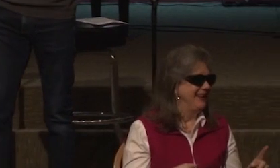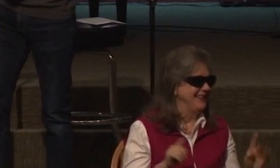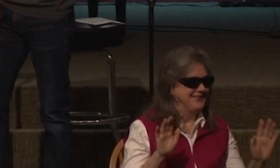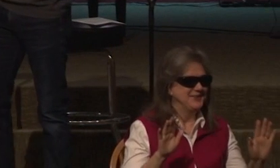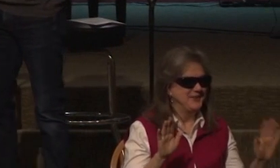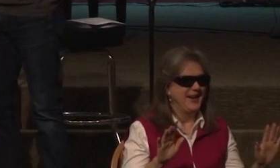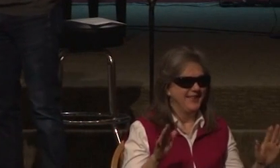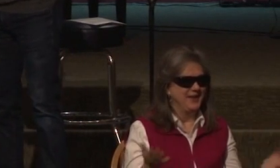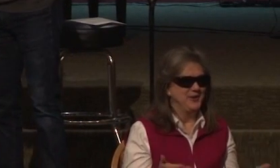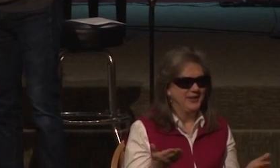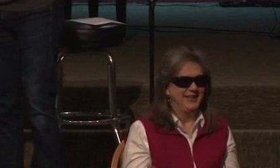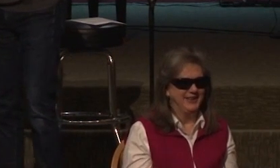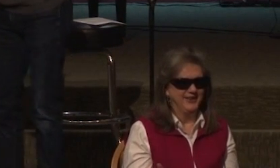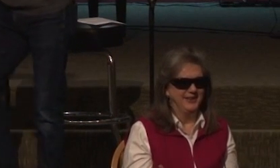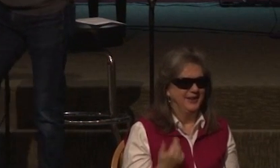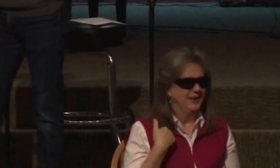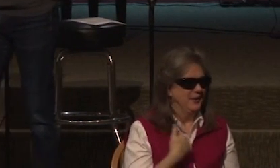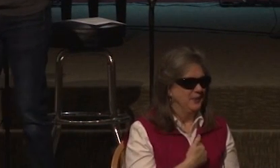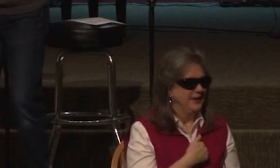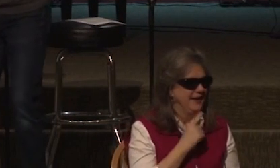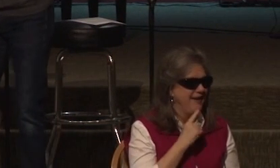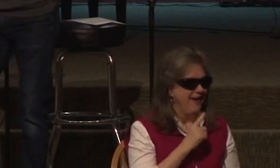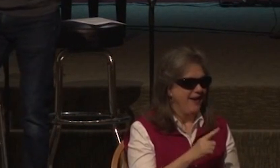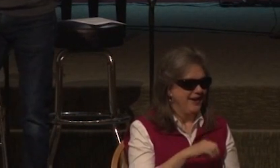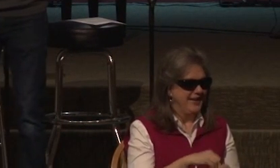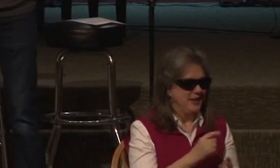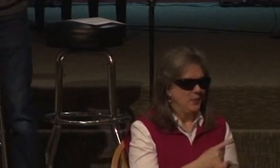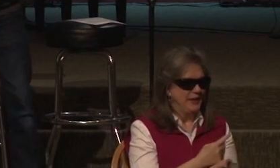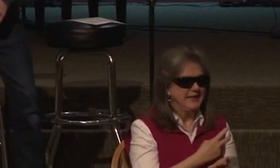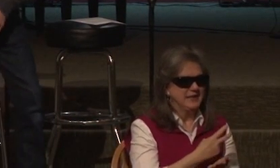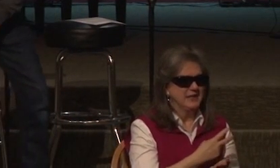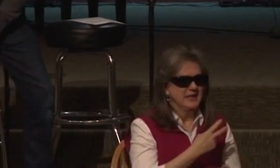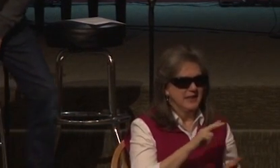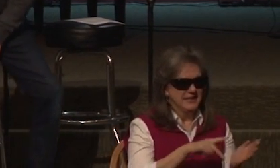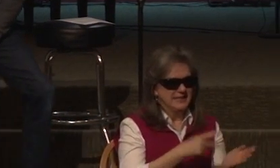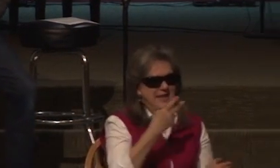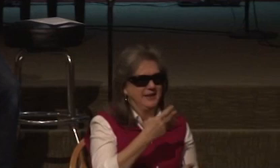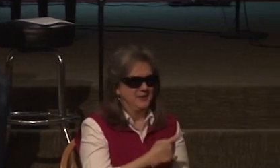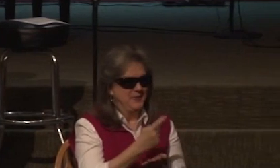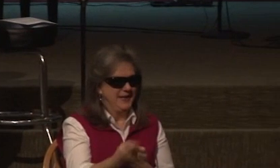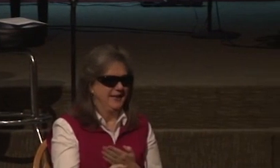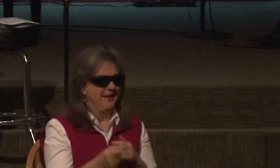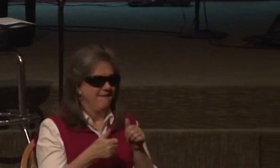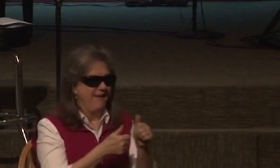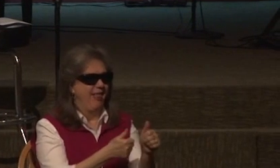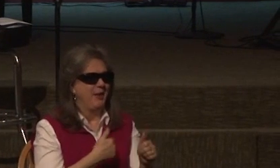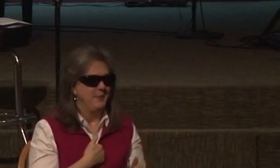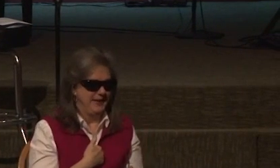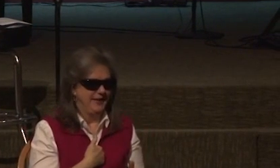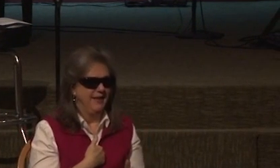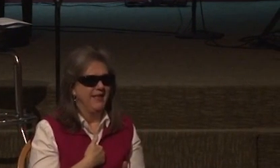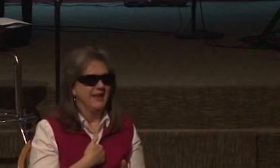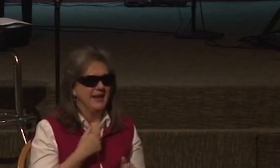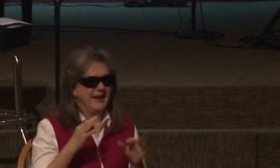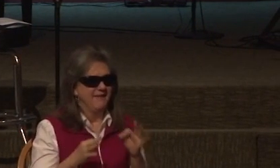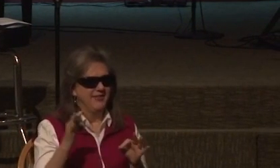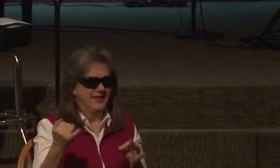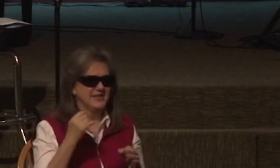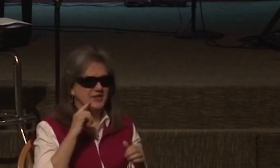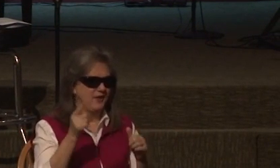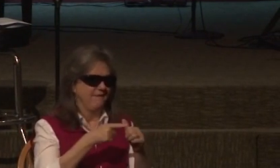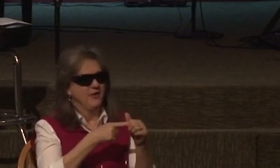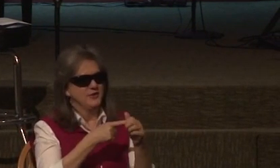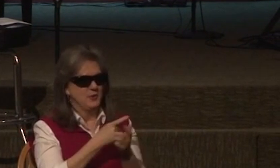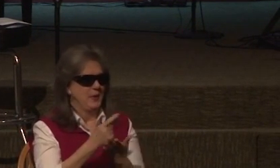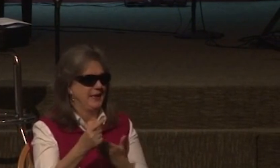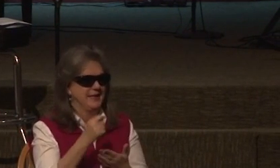are here. We are in week two of Follow Me. And if this is your first week, that's not referring